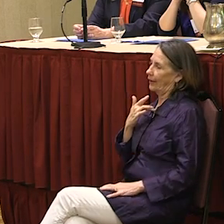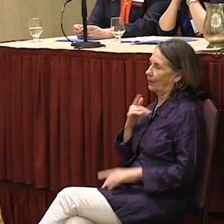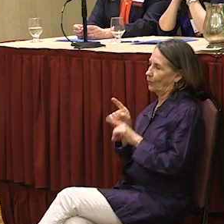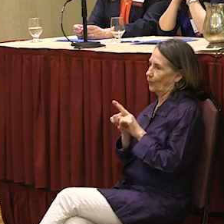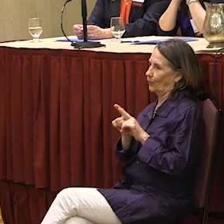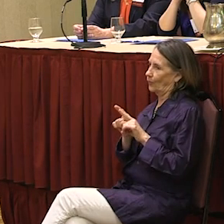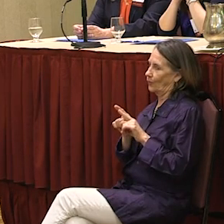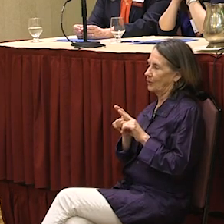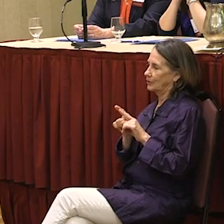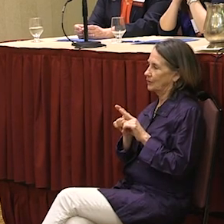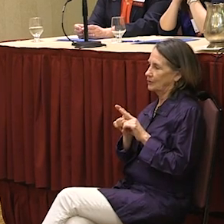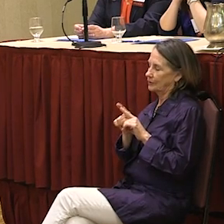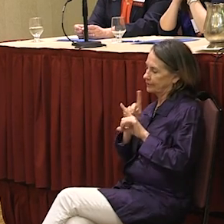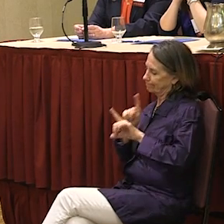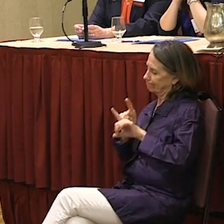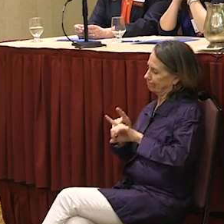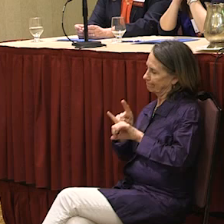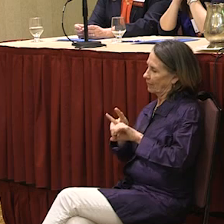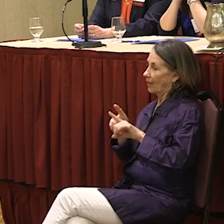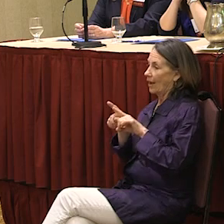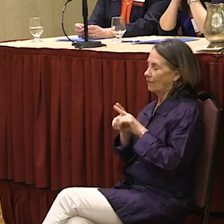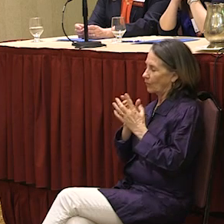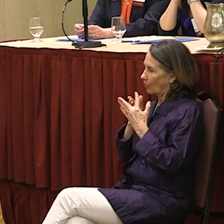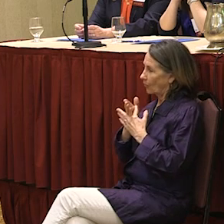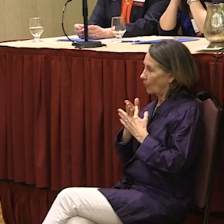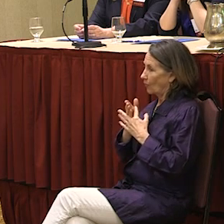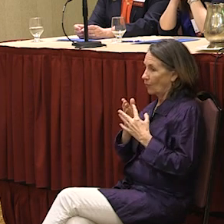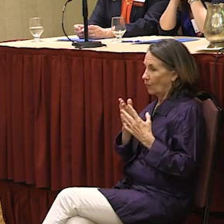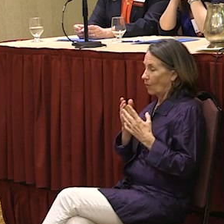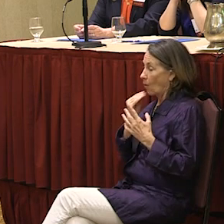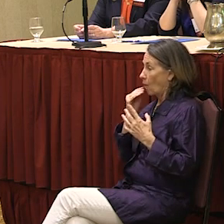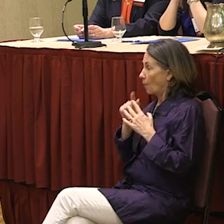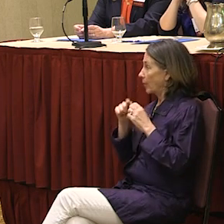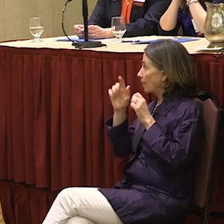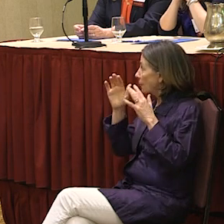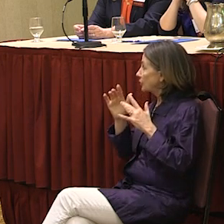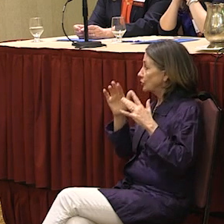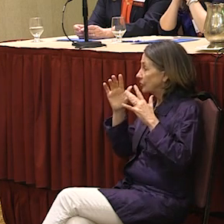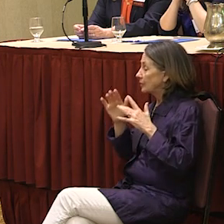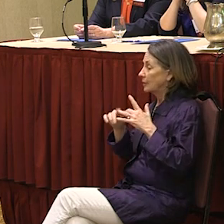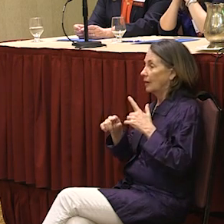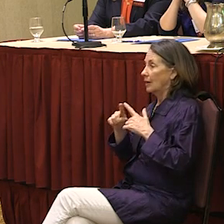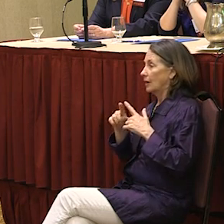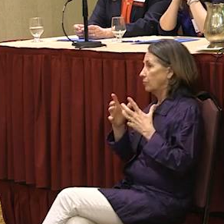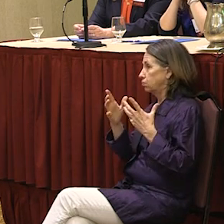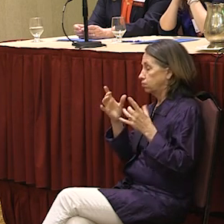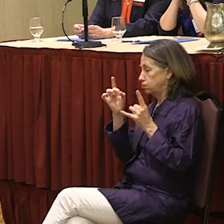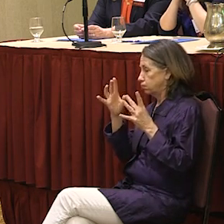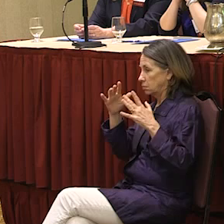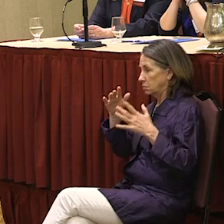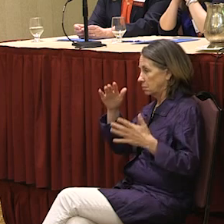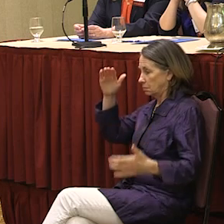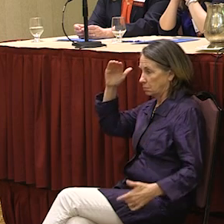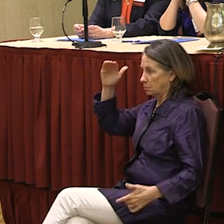too. She also had to get through being at home with the blizzards and all the snowstorms,